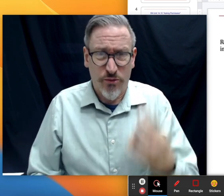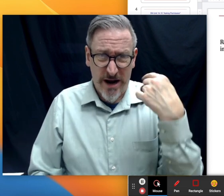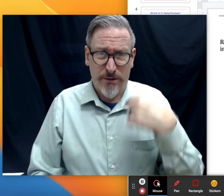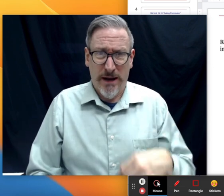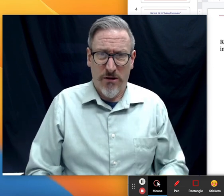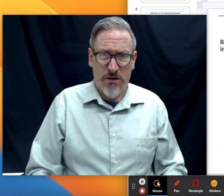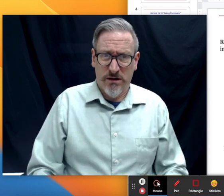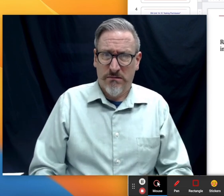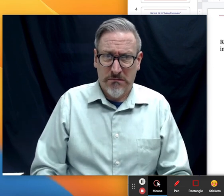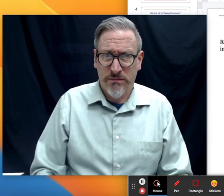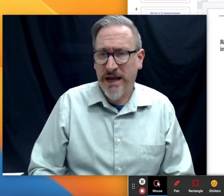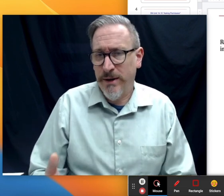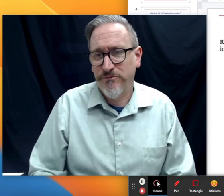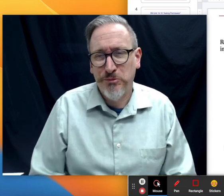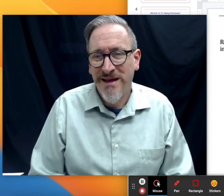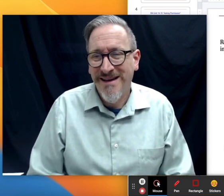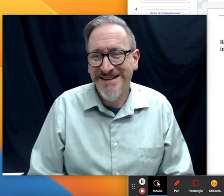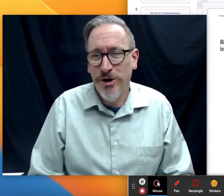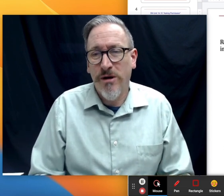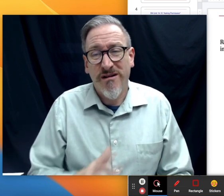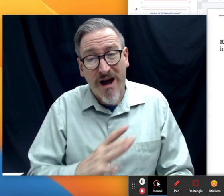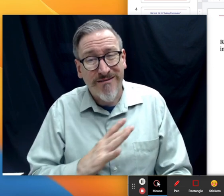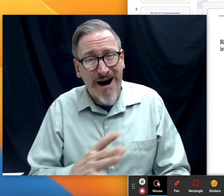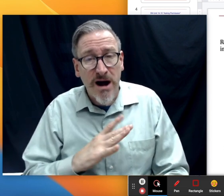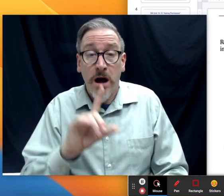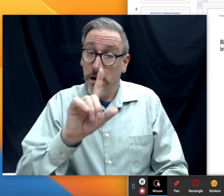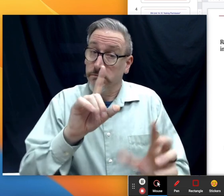You rake my lawn. Anyway, so